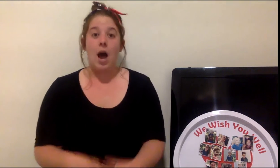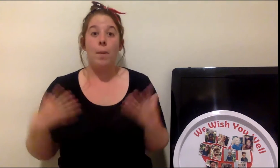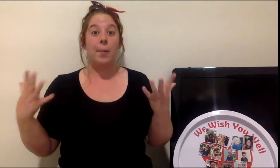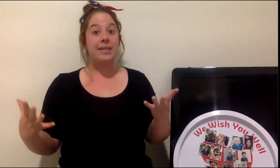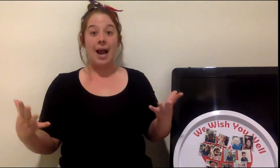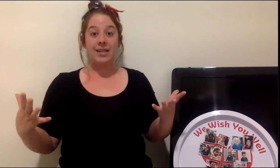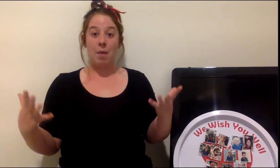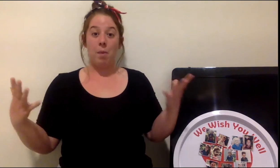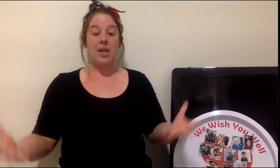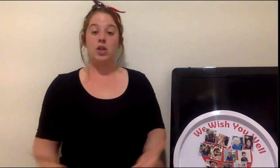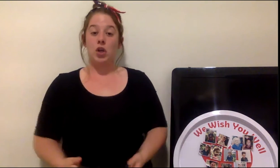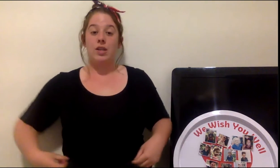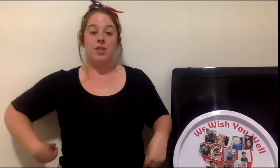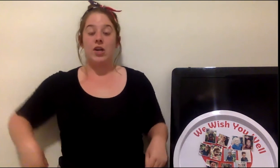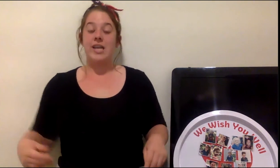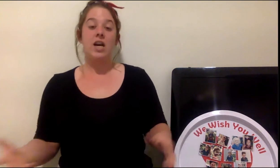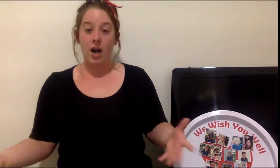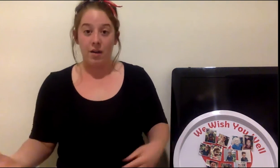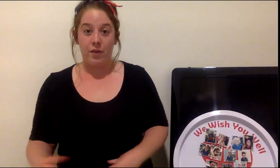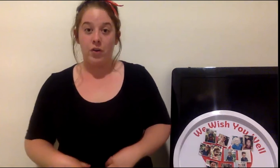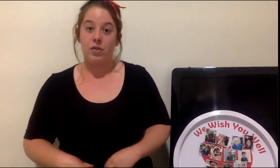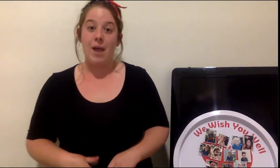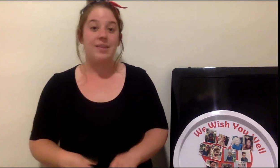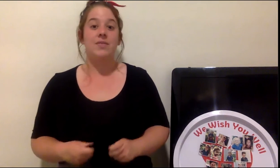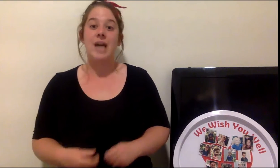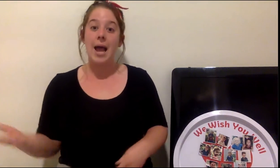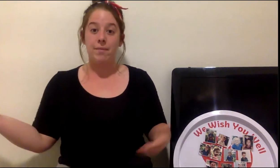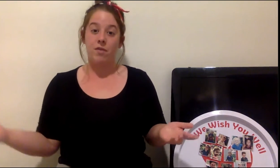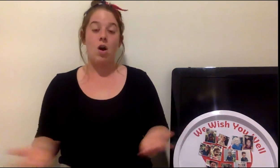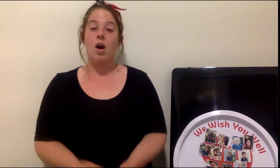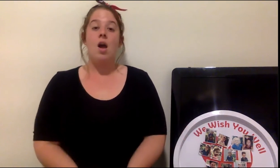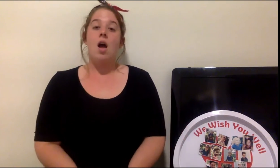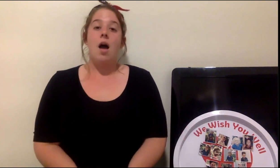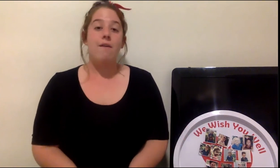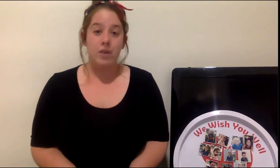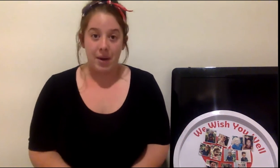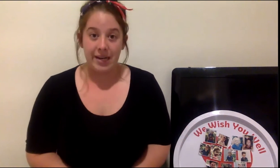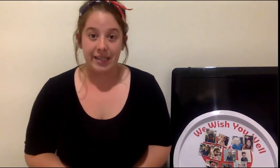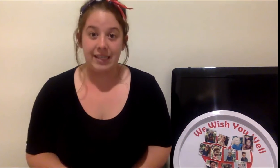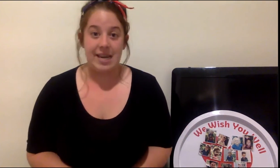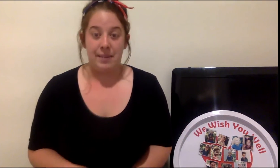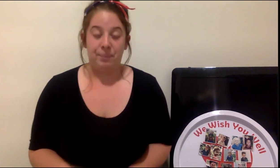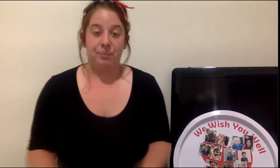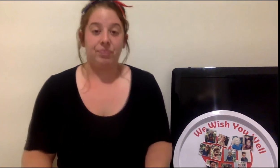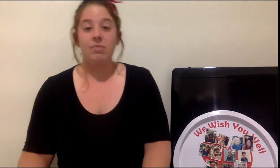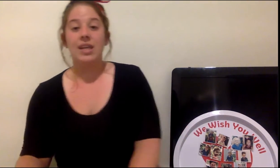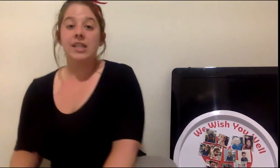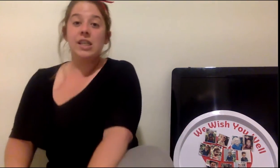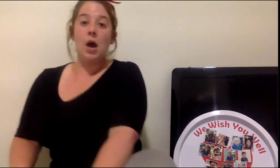help protect them and make sure that they're here for the rest of time for everybody to see. So